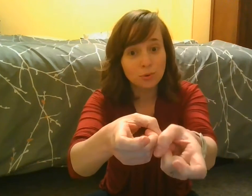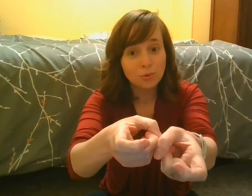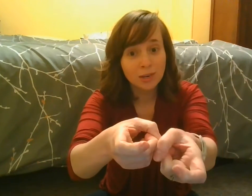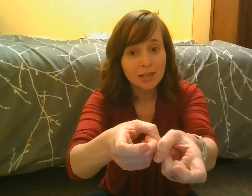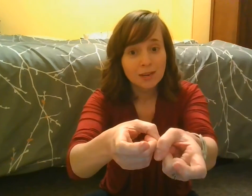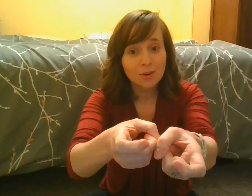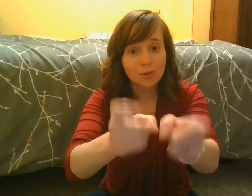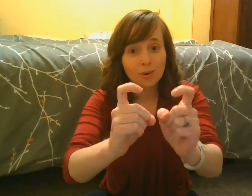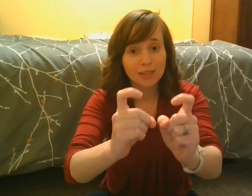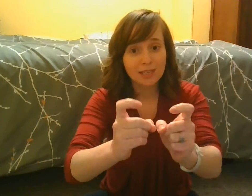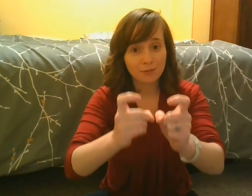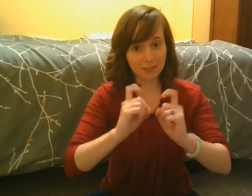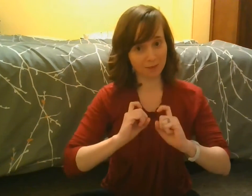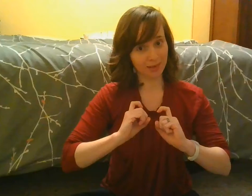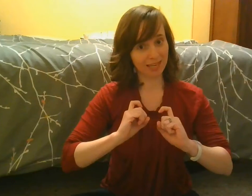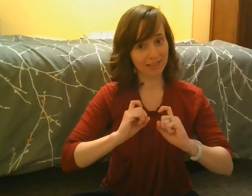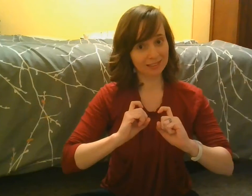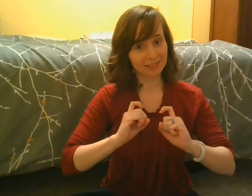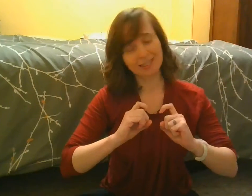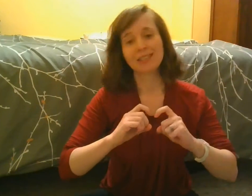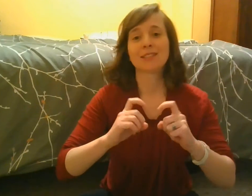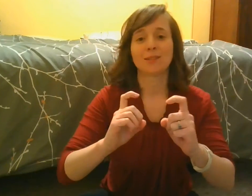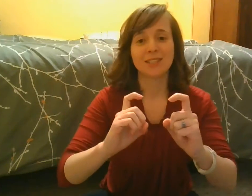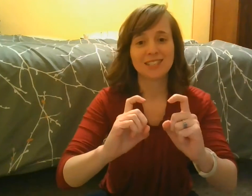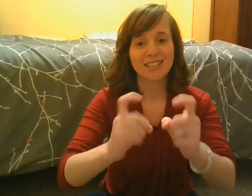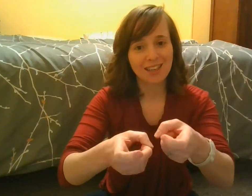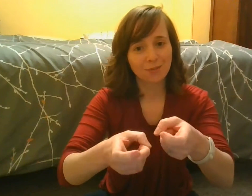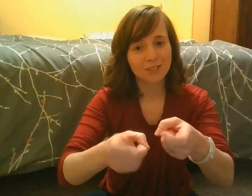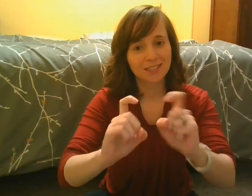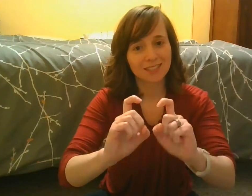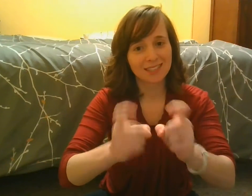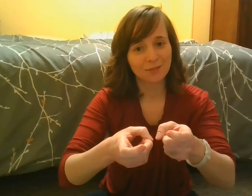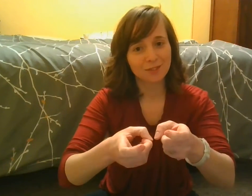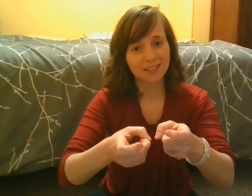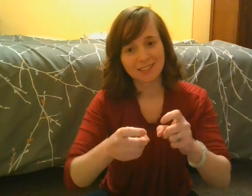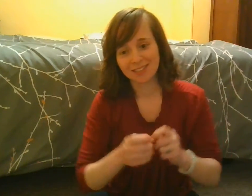you or a gift to me. So this is a gift.